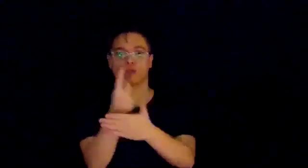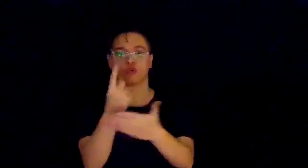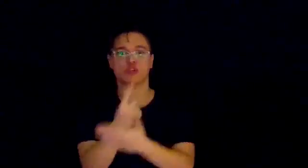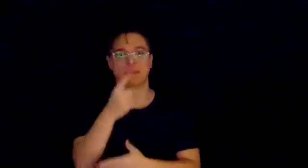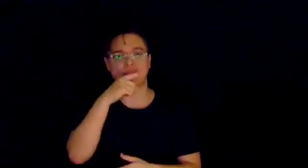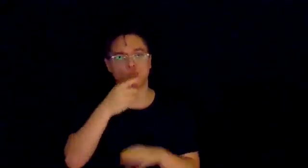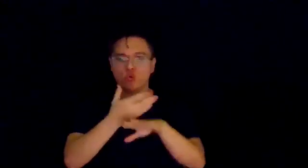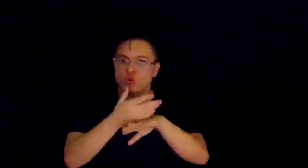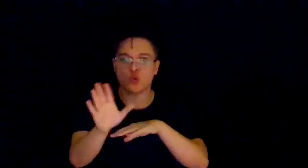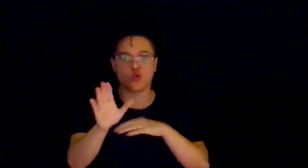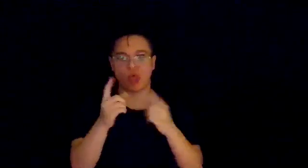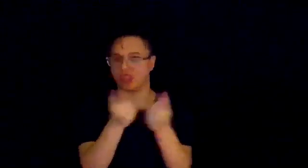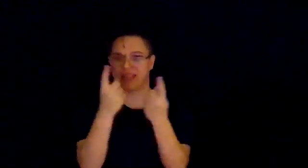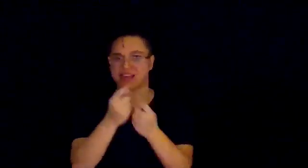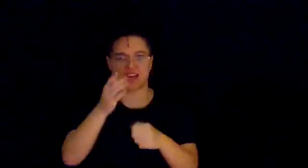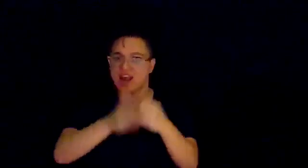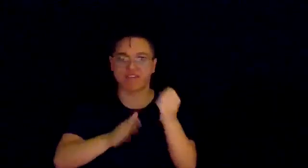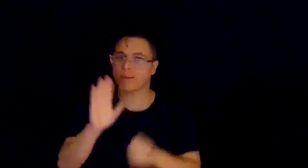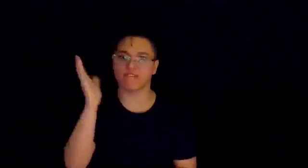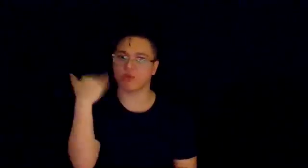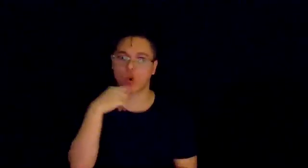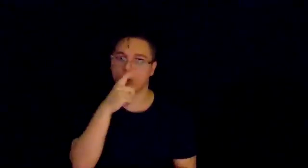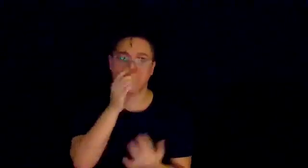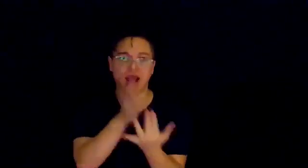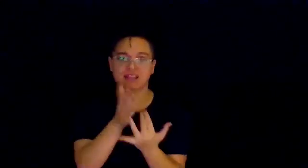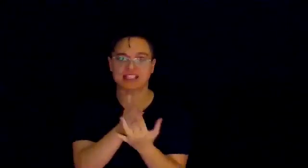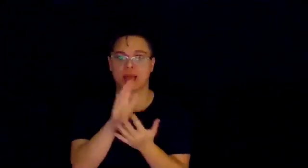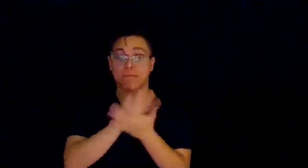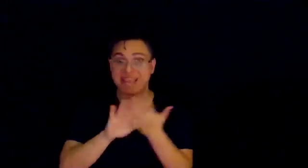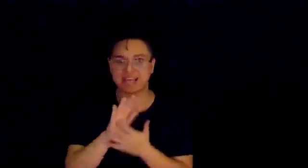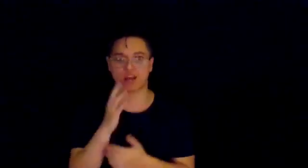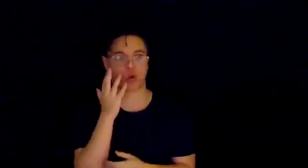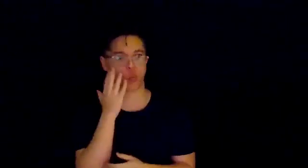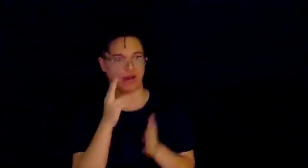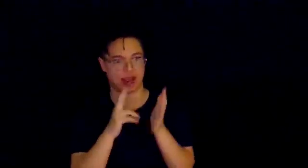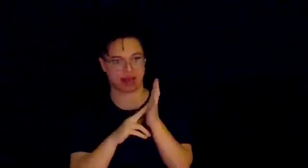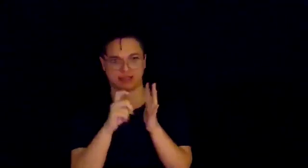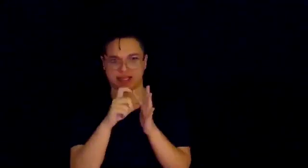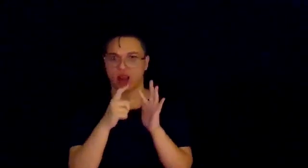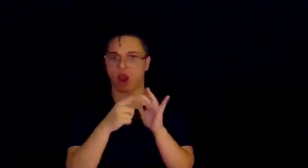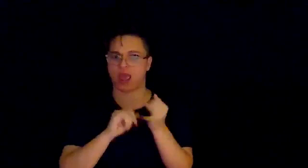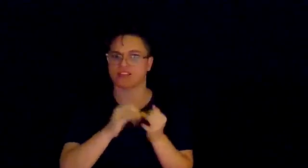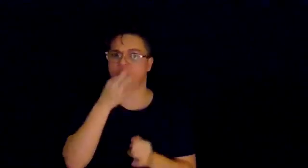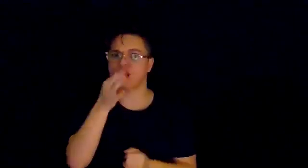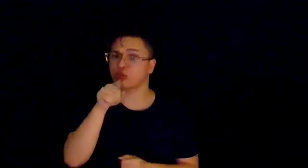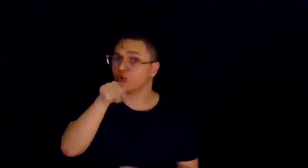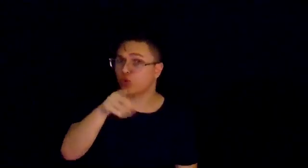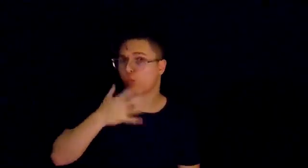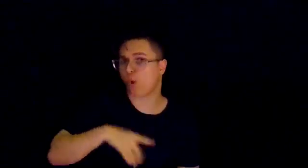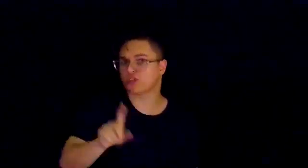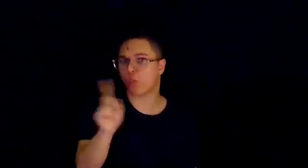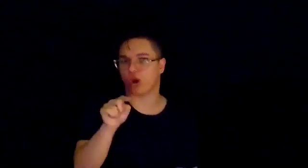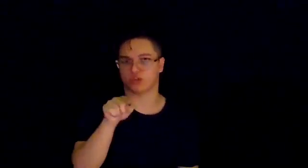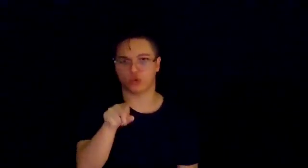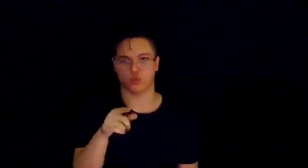need to give. But hopefully, we hope it will open up new opportunities that people didn't before have the opportunity to